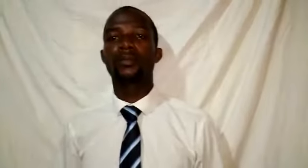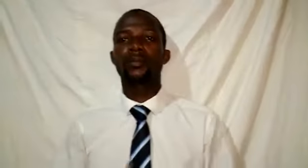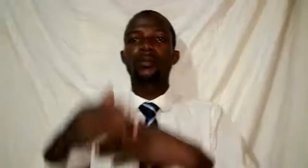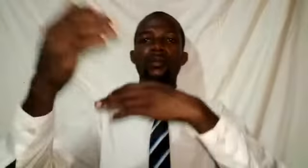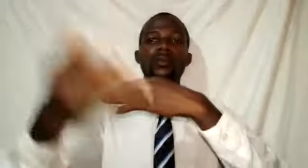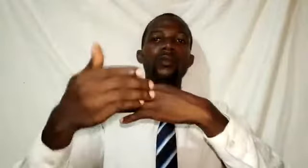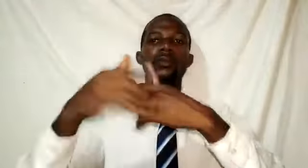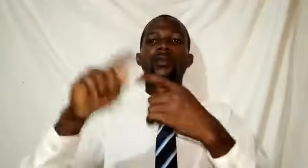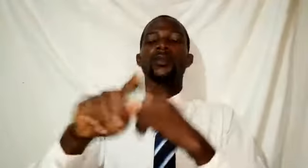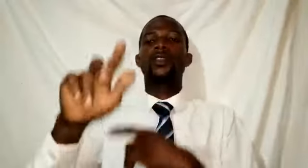session.